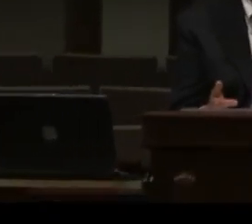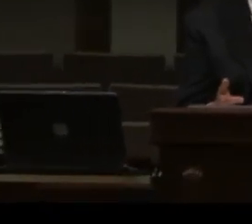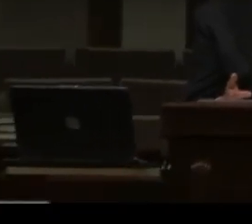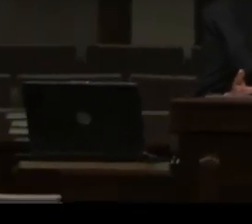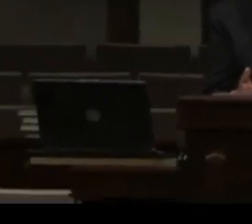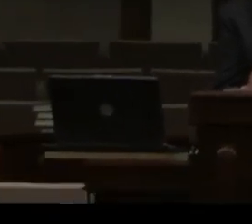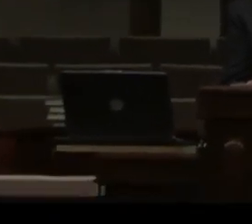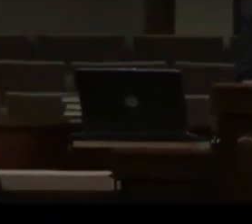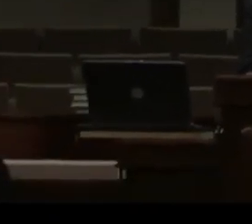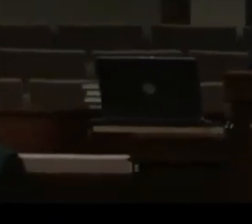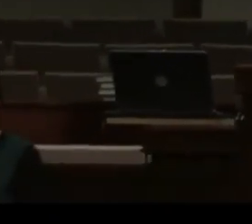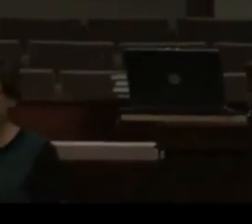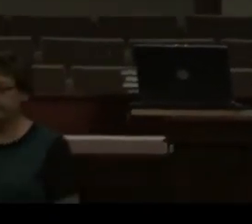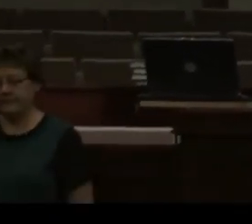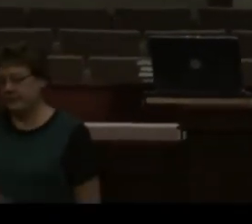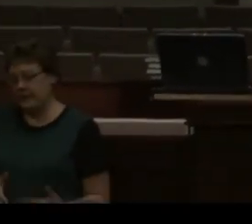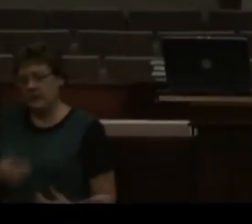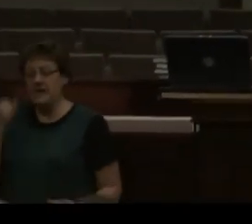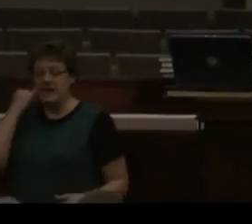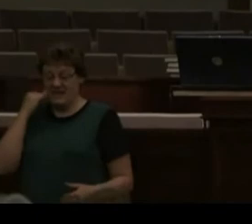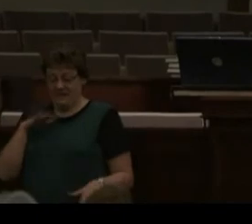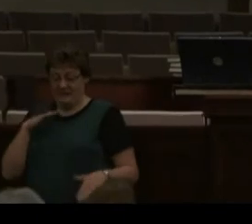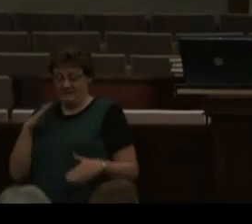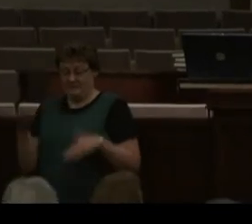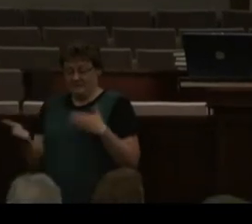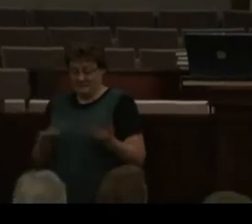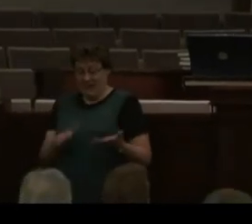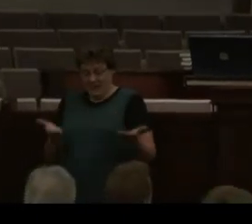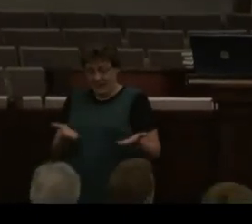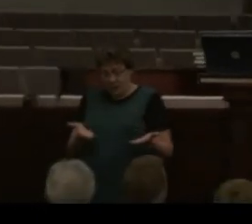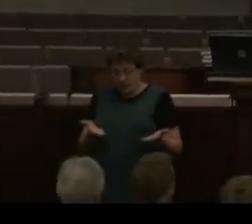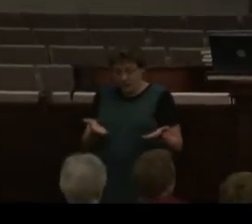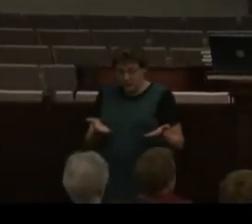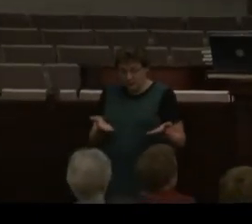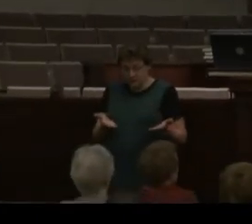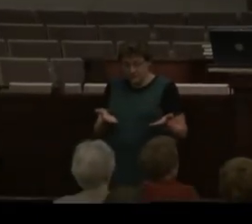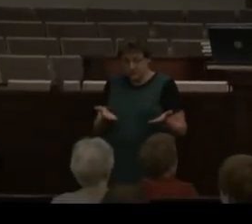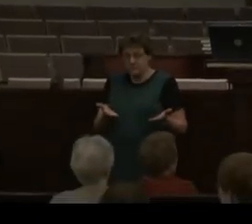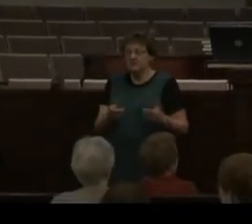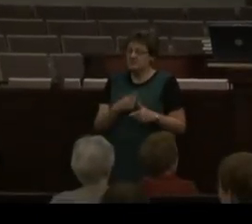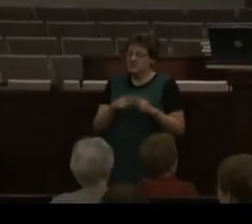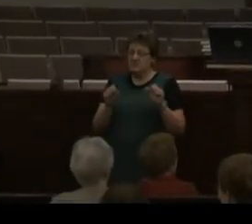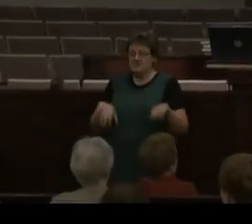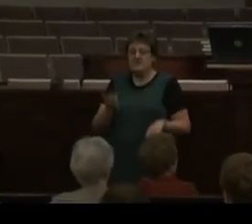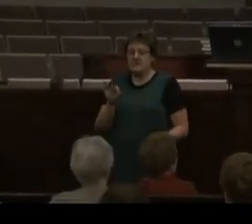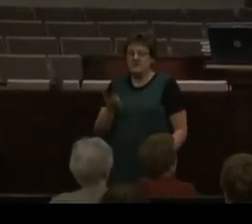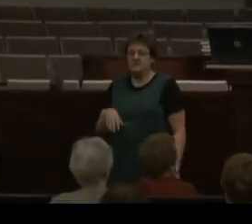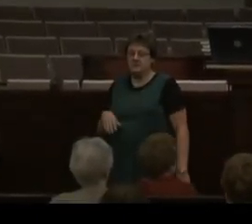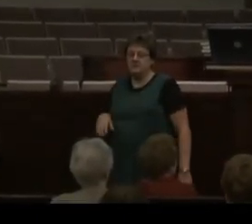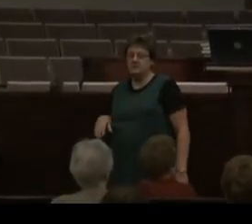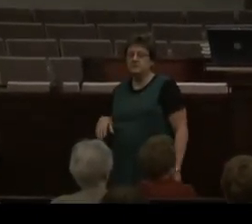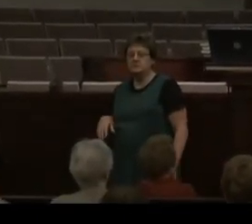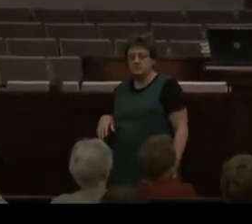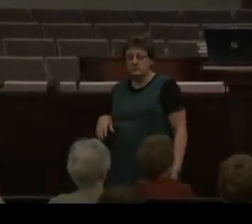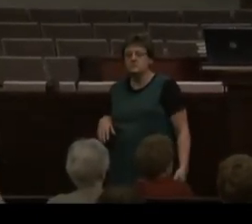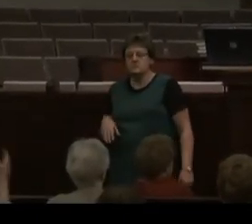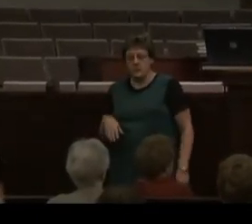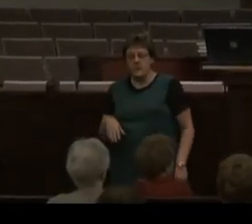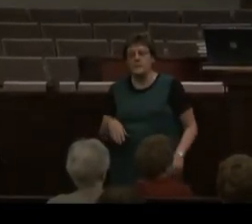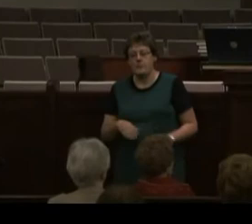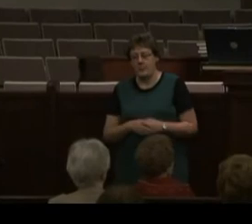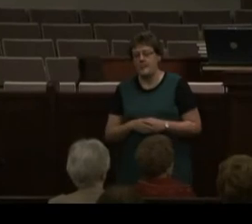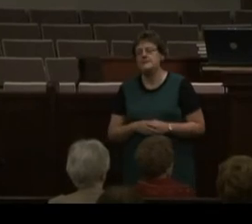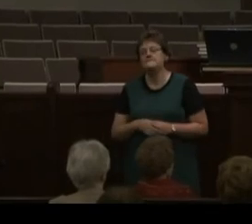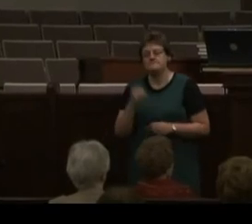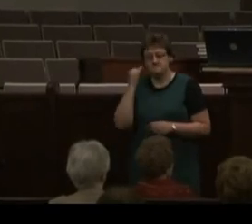or Jeff back again. And I thought we need to take advantage of this. And so